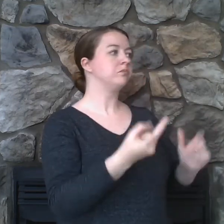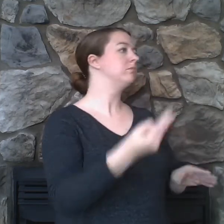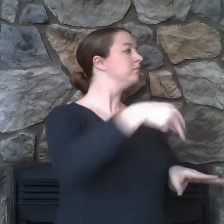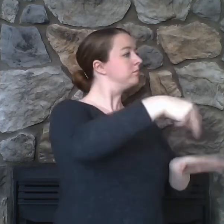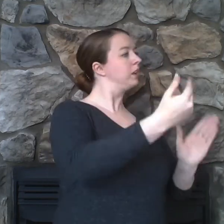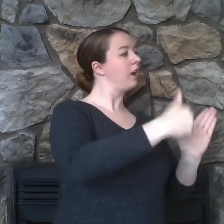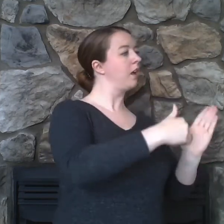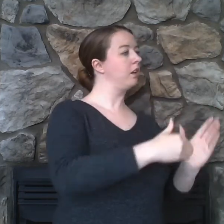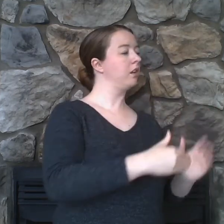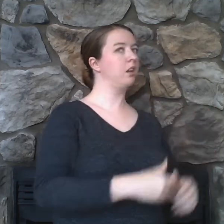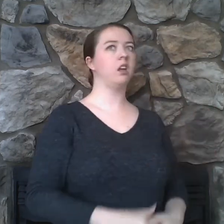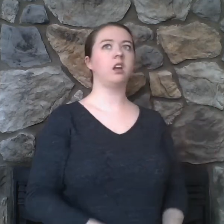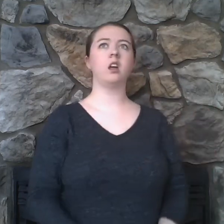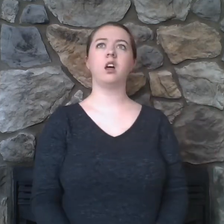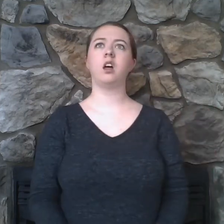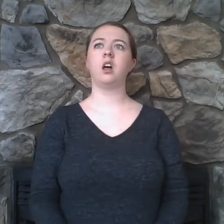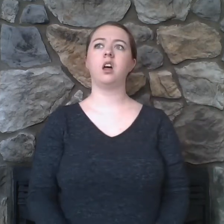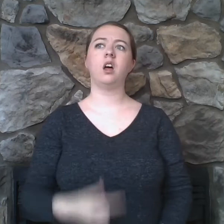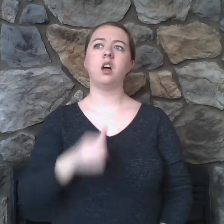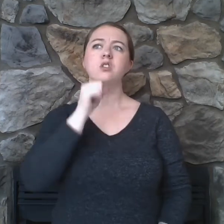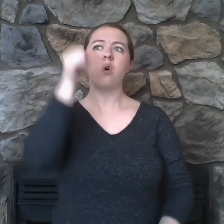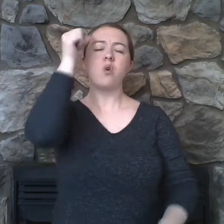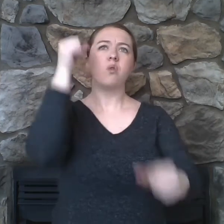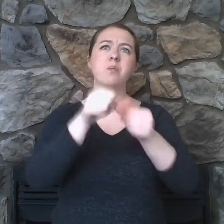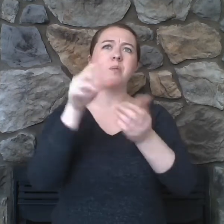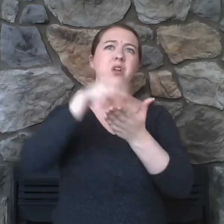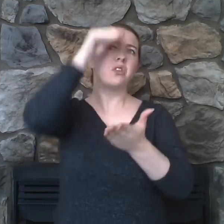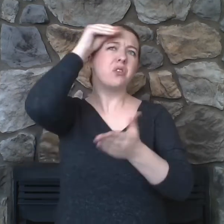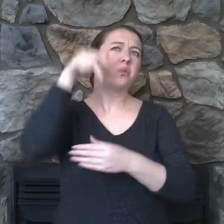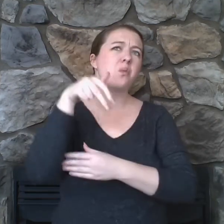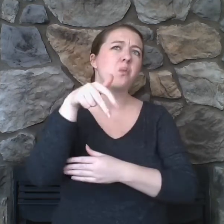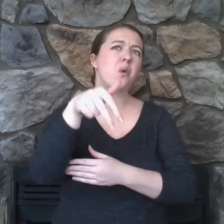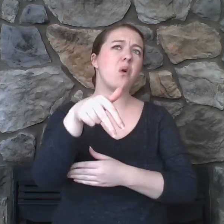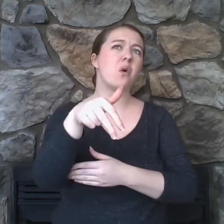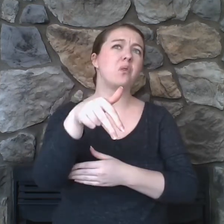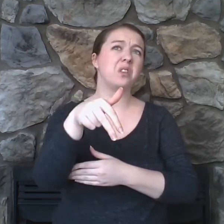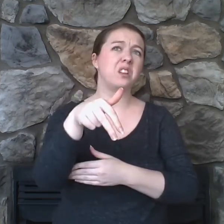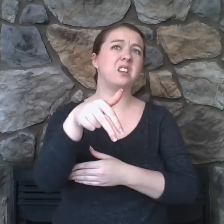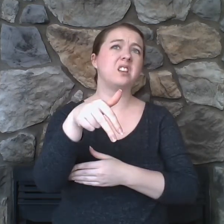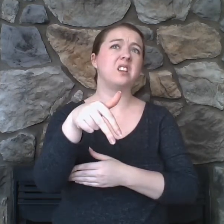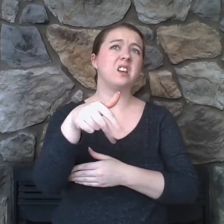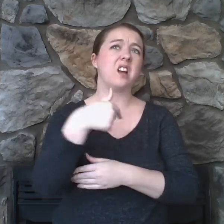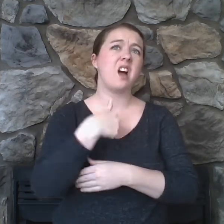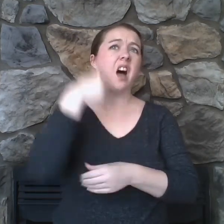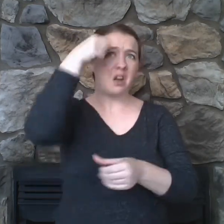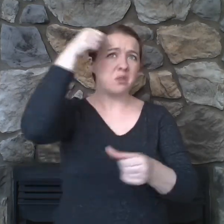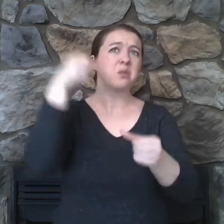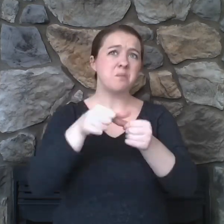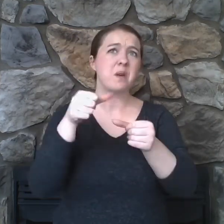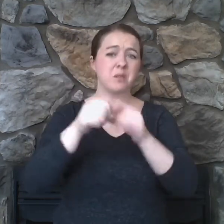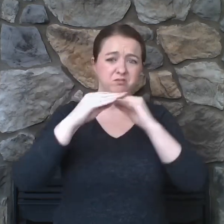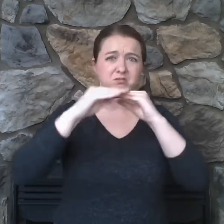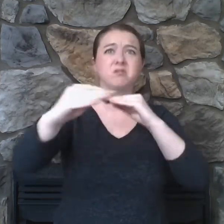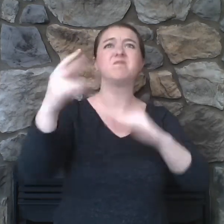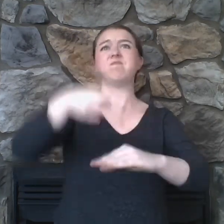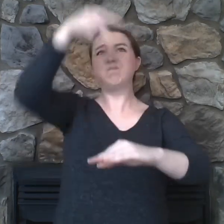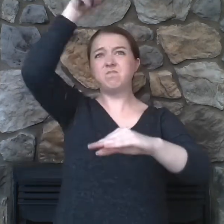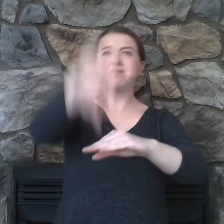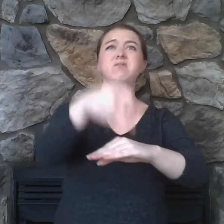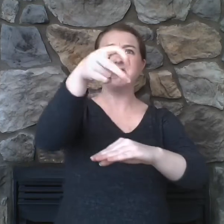But Zoe didn't remember learning to walk. She did remember hitting the mat with a